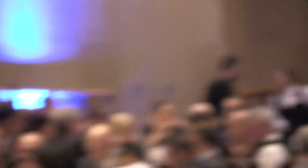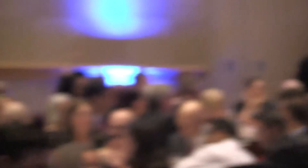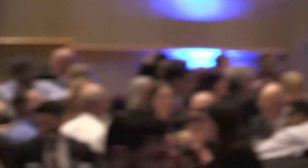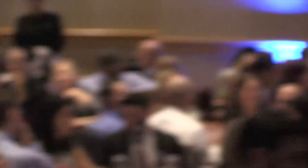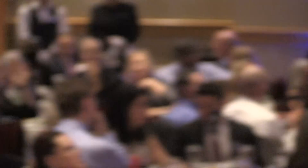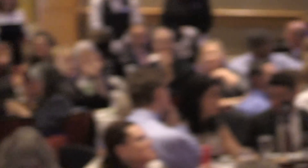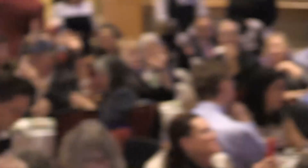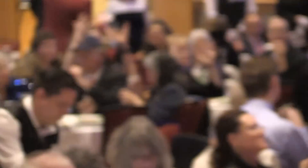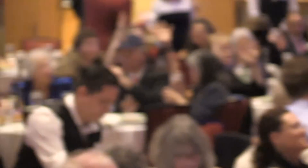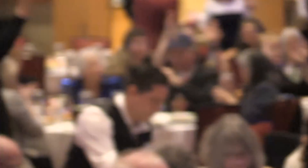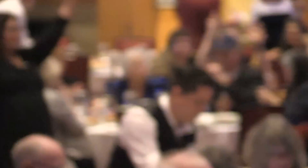Welcome, Sheila.